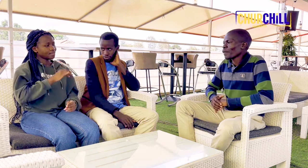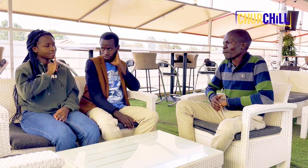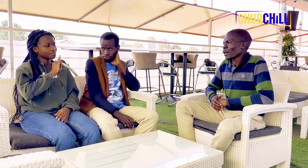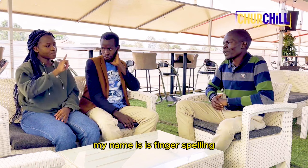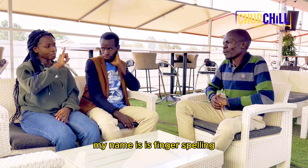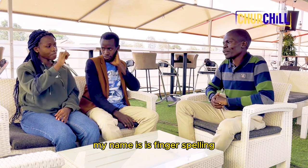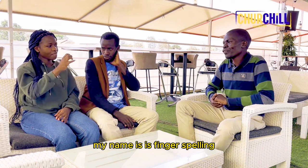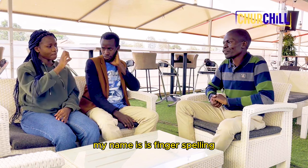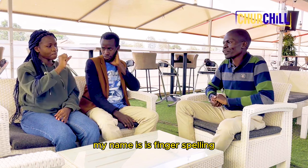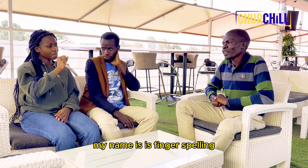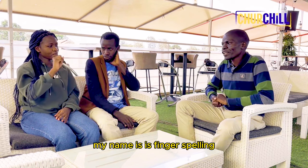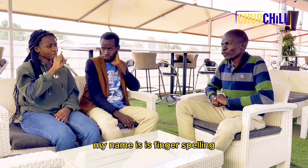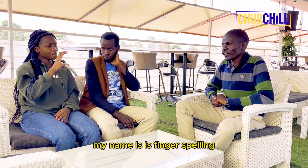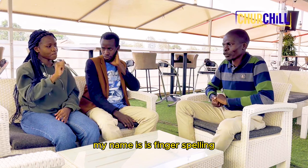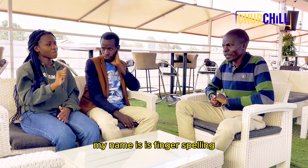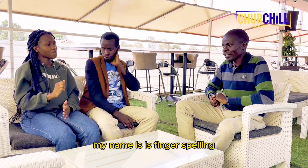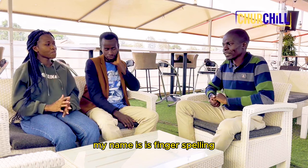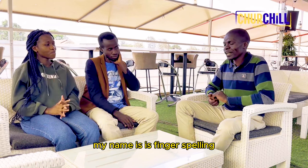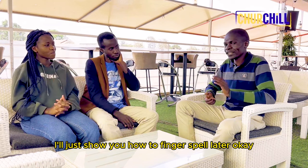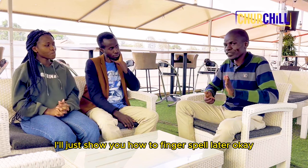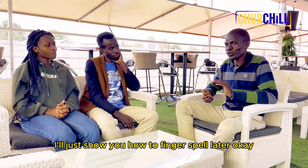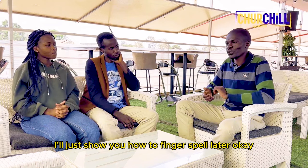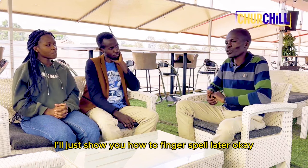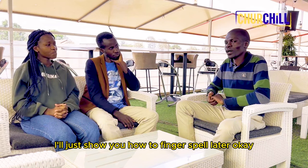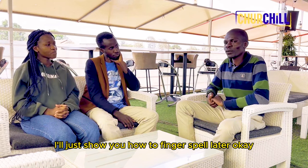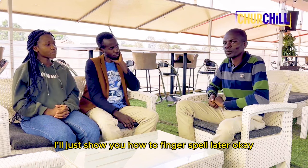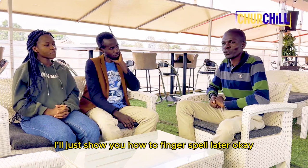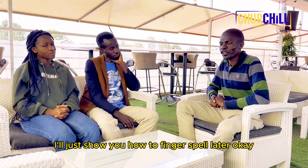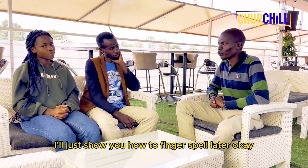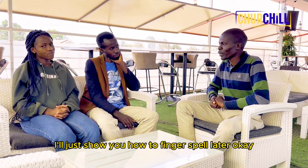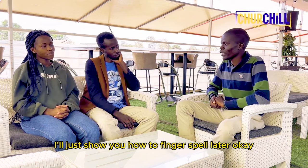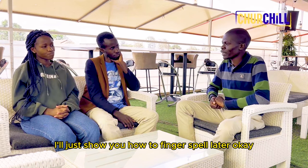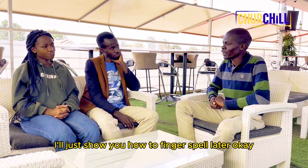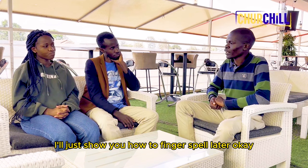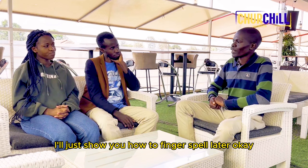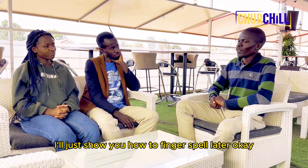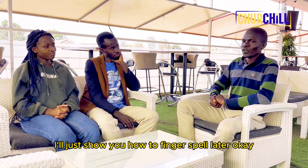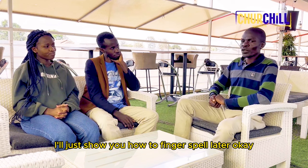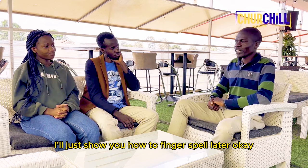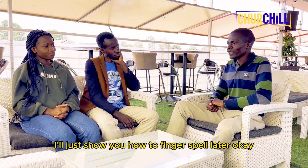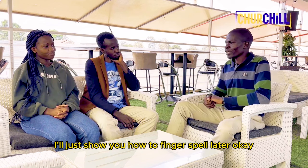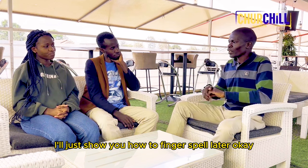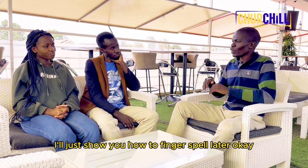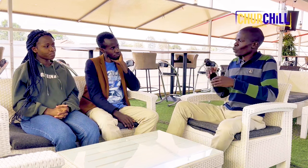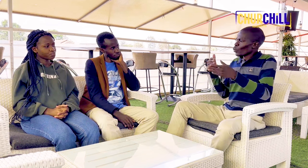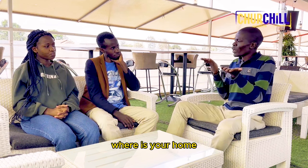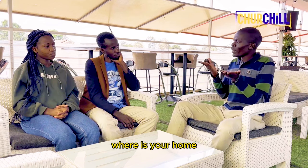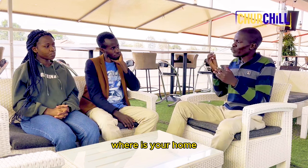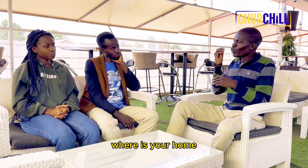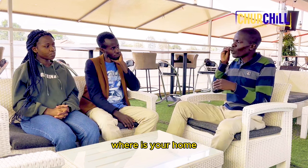My name is, he's fingerspelling, I'll just show you how to fingerspell later. Okay. Where is your